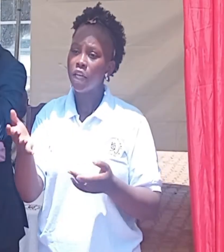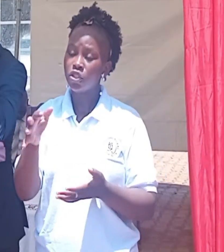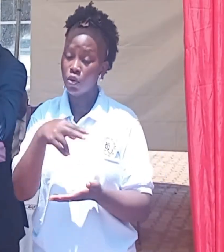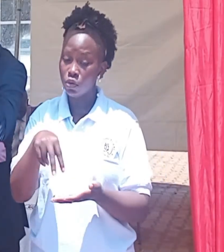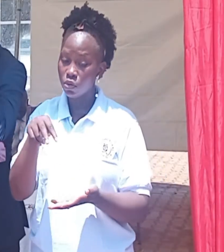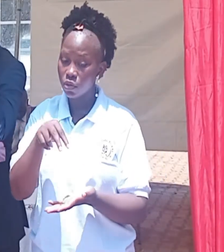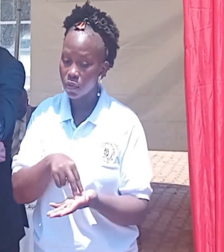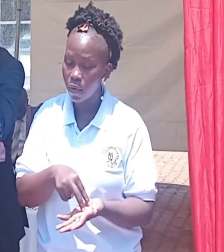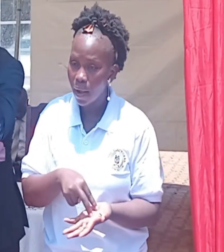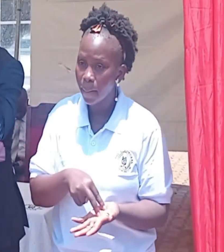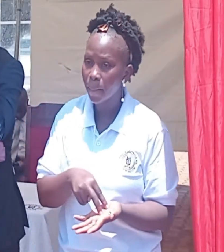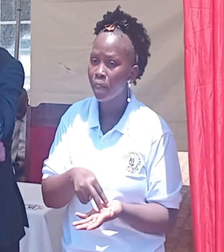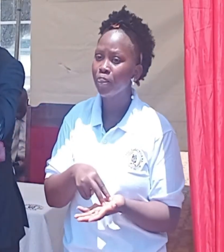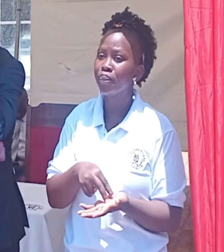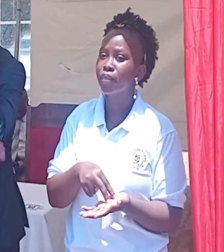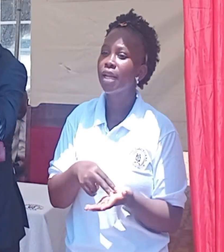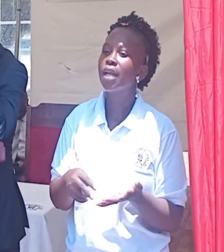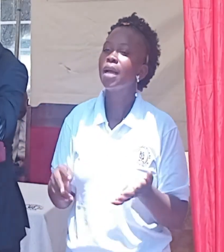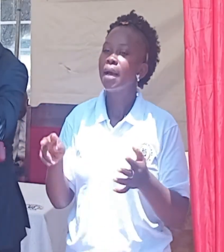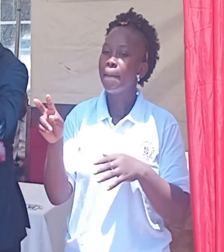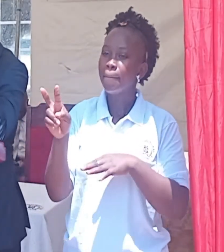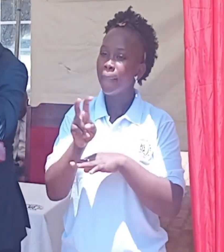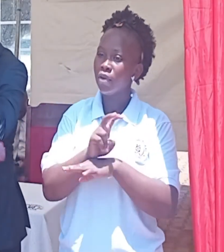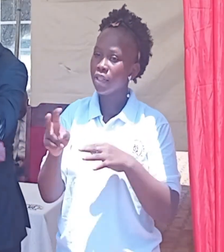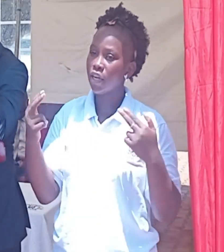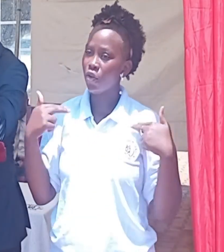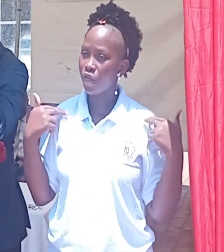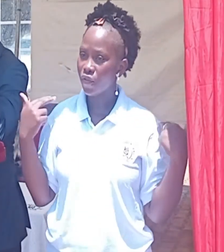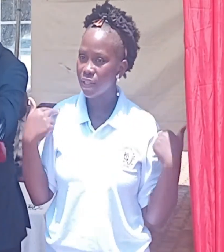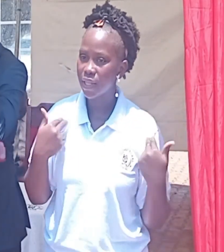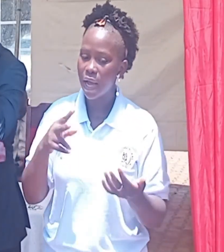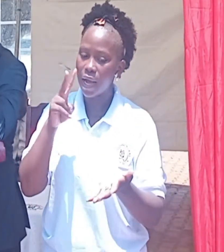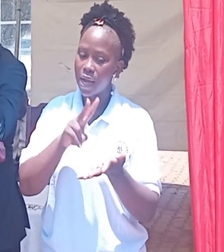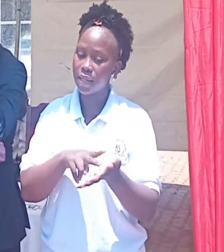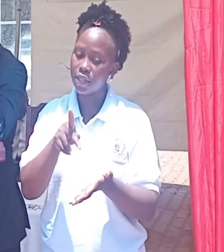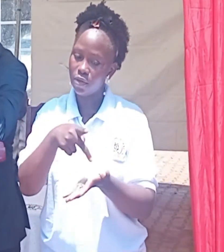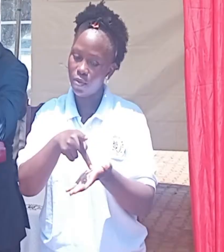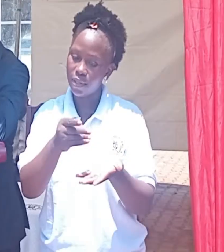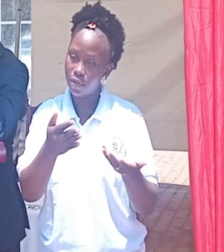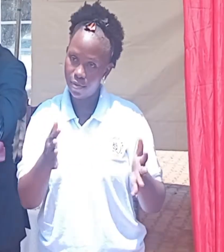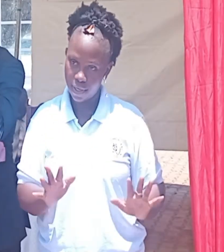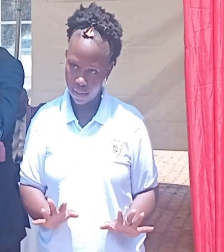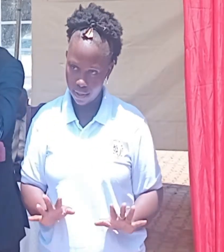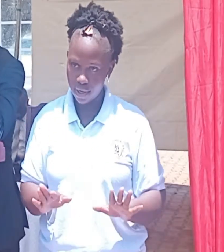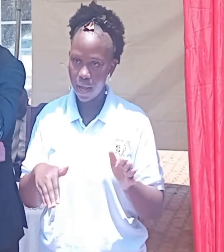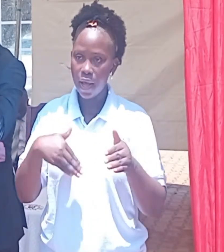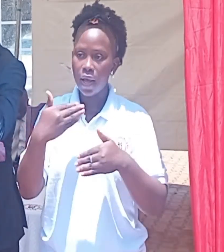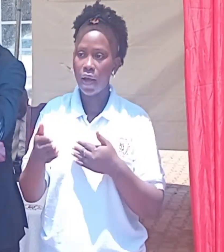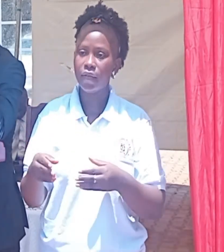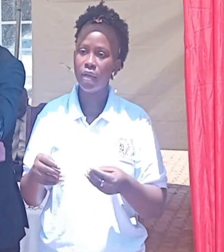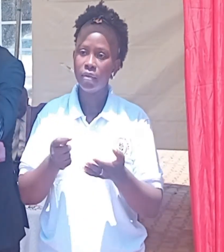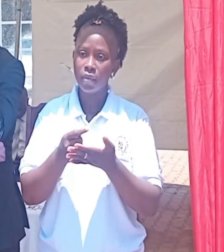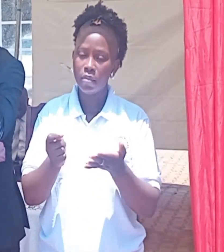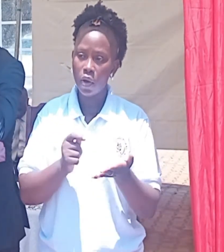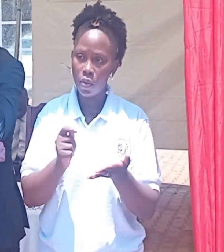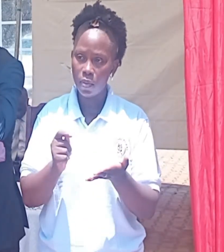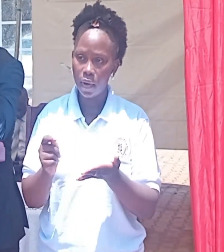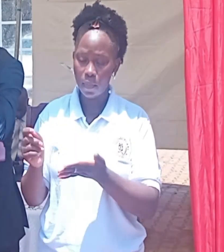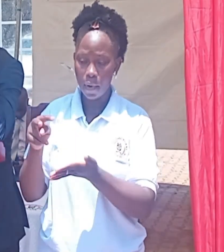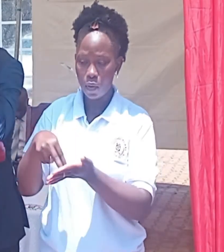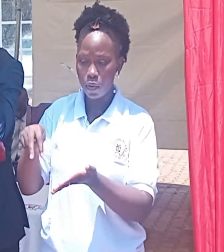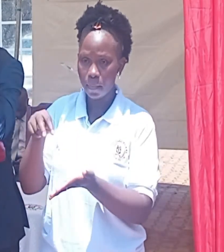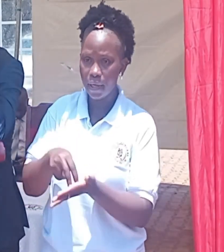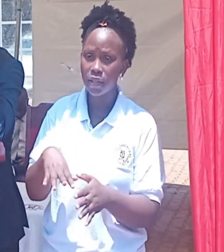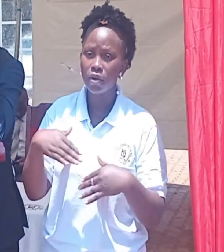gw'okusunsulirwamu returning officer akakase nti wasasudde sente ezo balyoke bakuwandiike oba